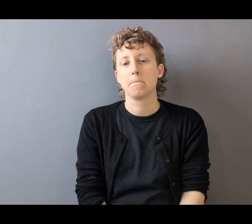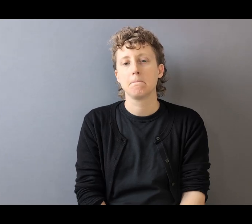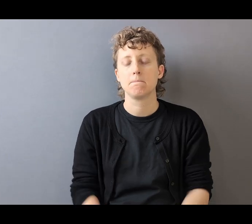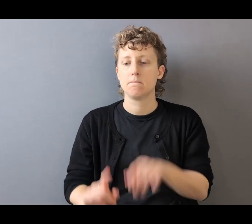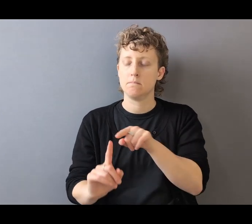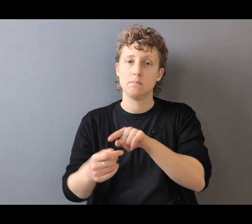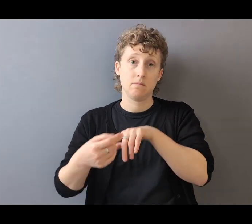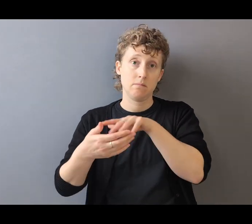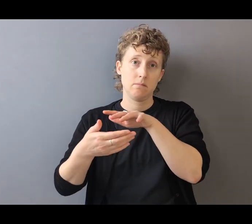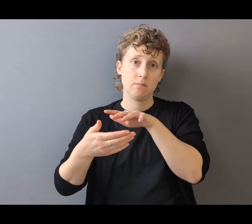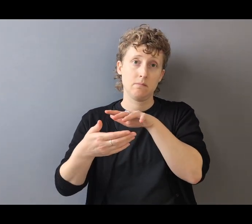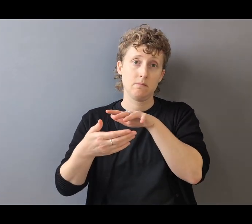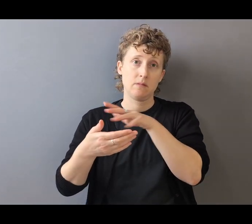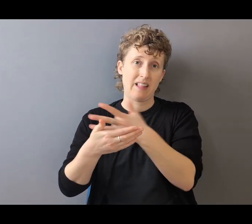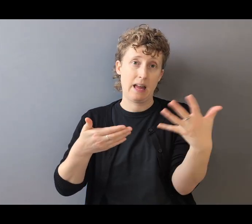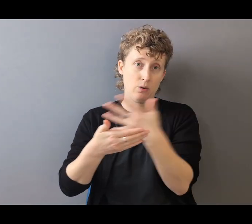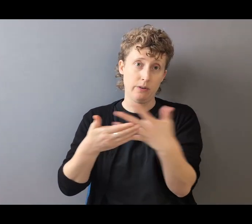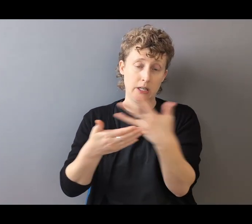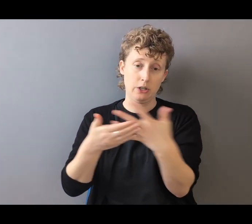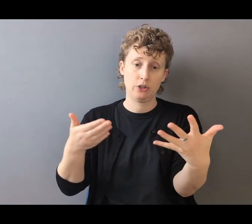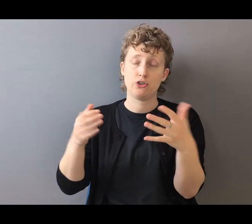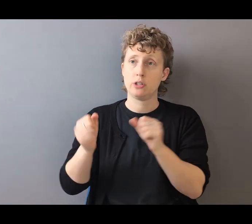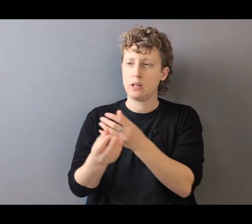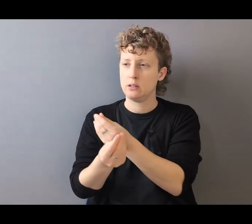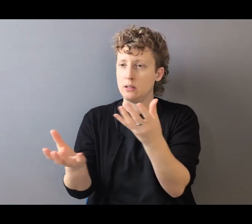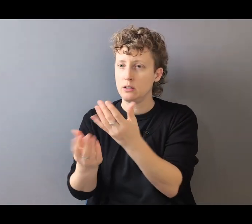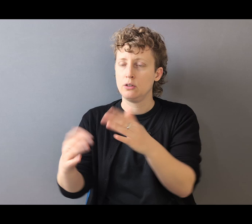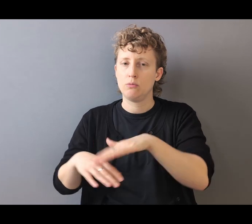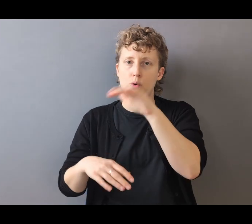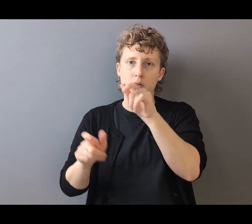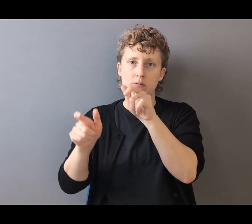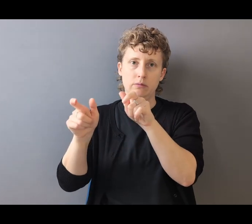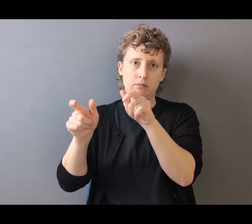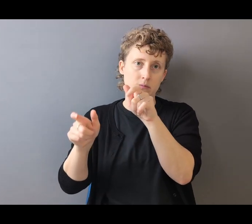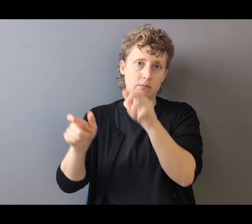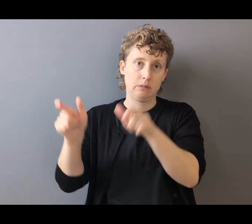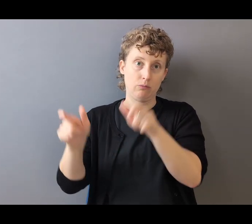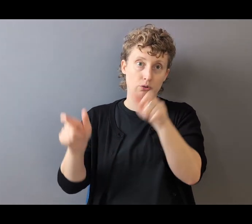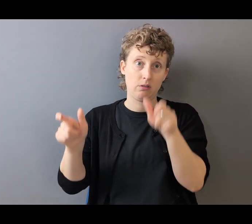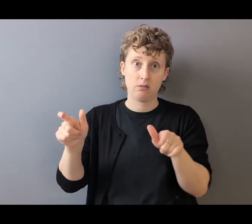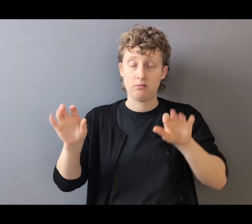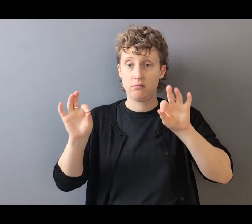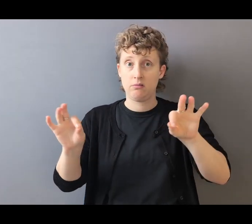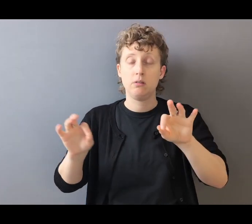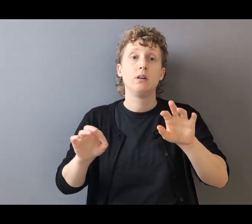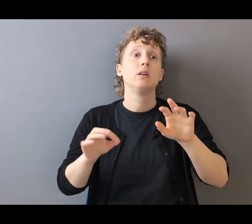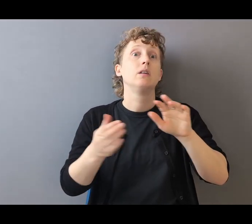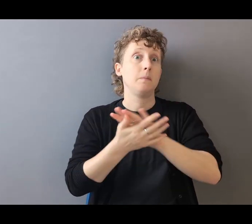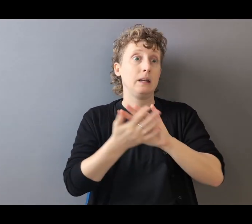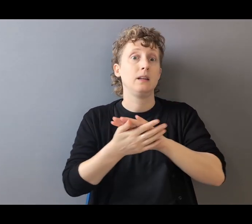language, and also like that, to be a bit more flexible with who can take the exam or not. Yeah. Thank you. I have